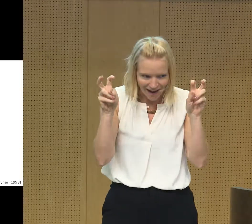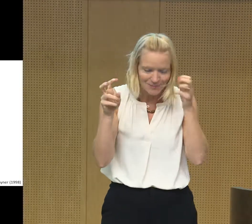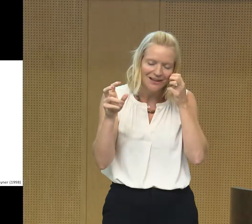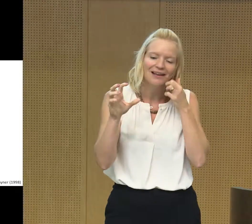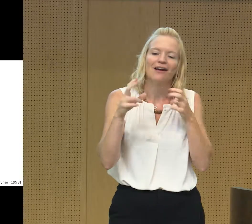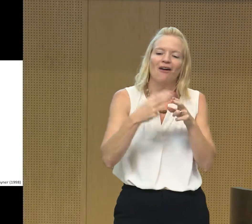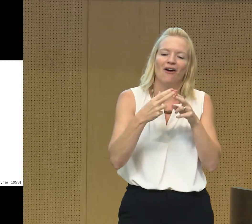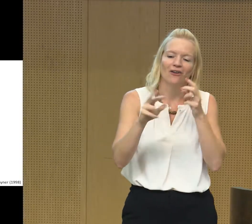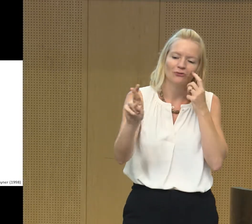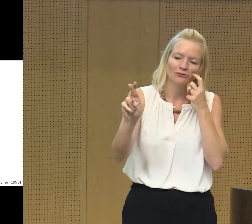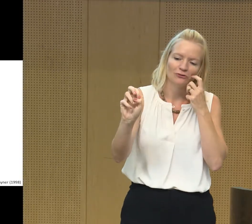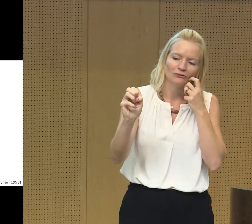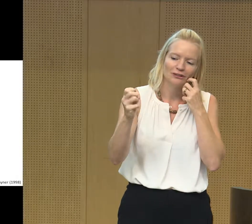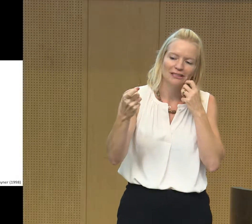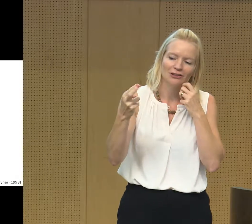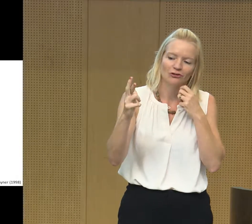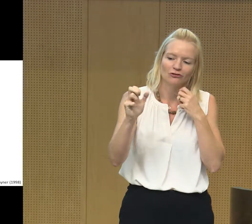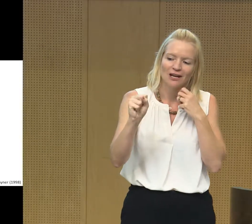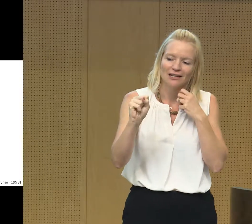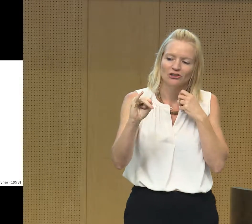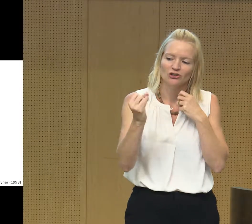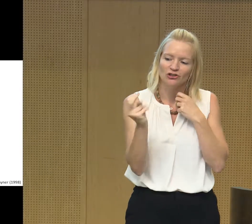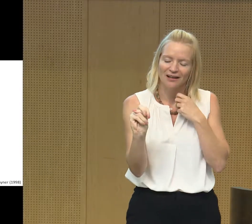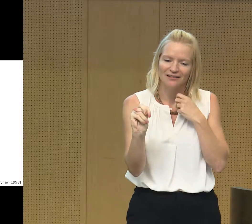again. Very complicated topic.